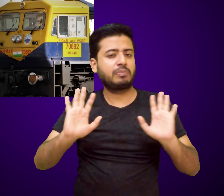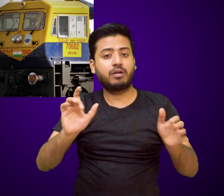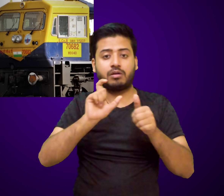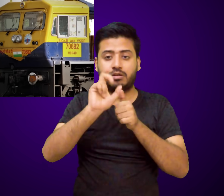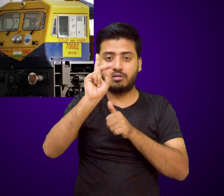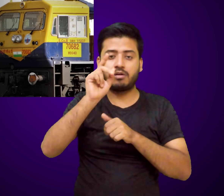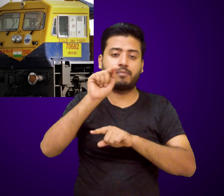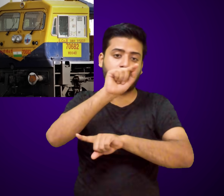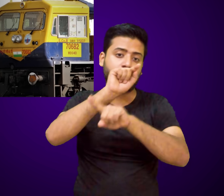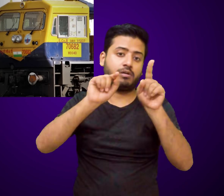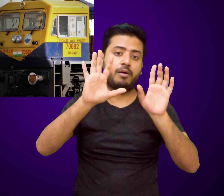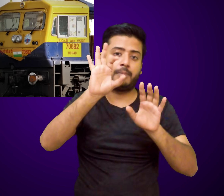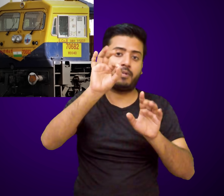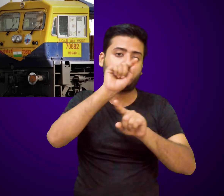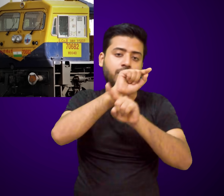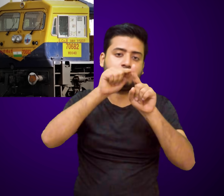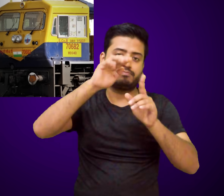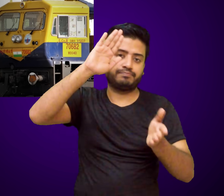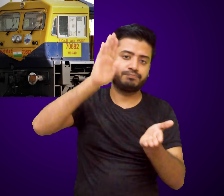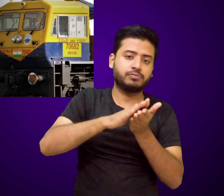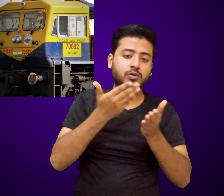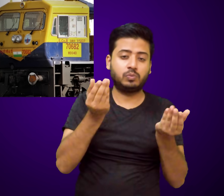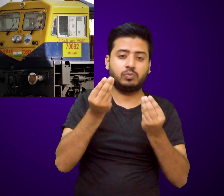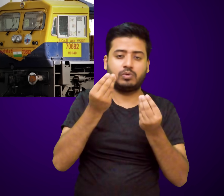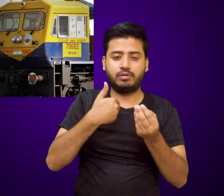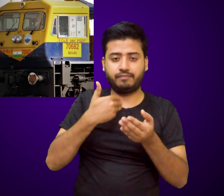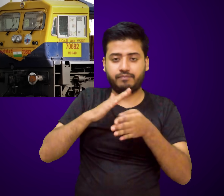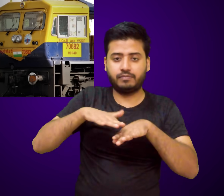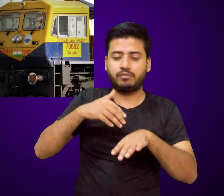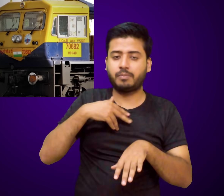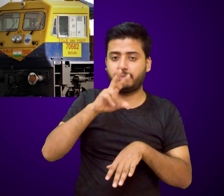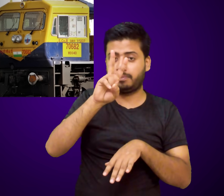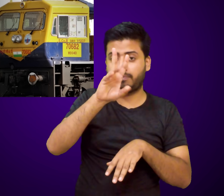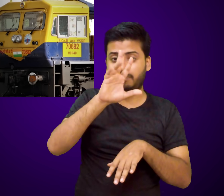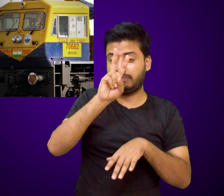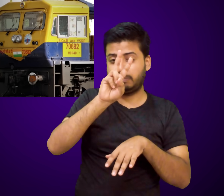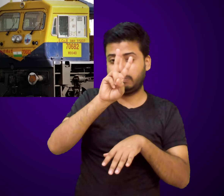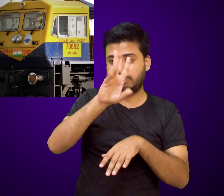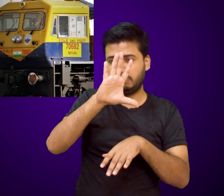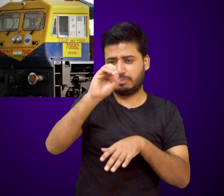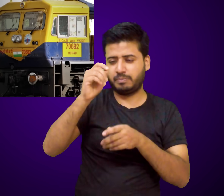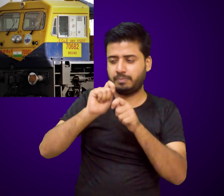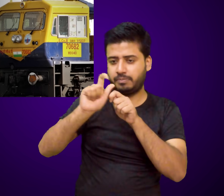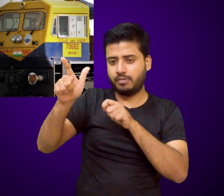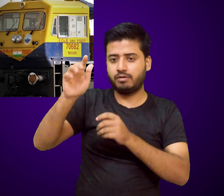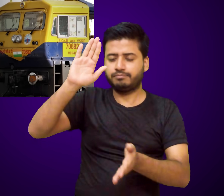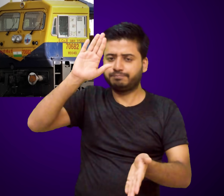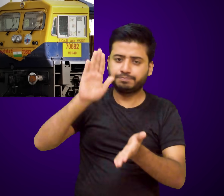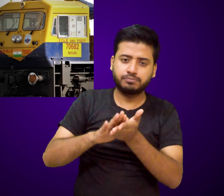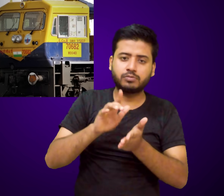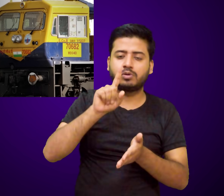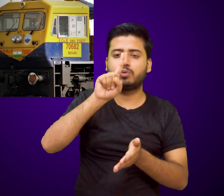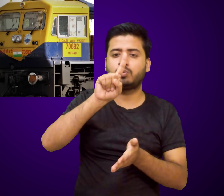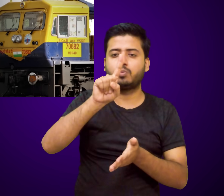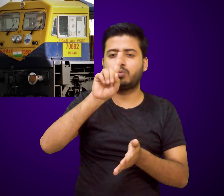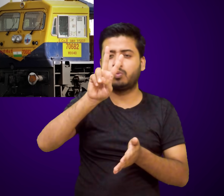may result in being treated as ticketless. What to do after a rejection? 8. Check your application